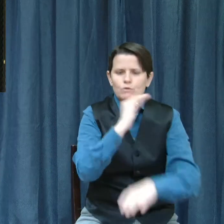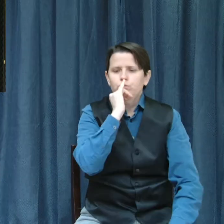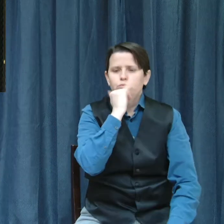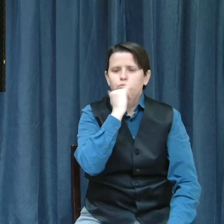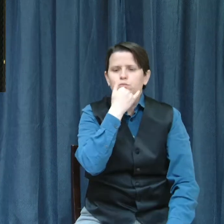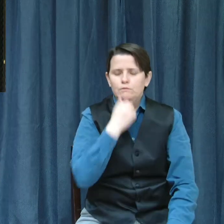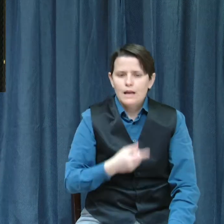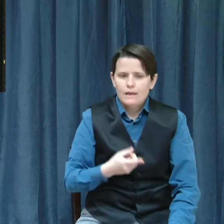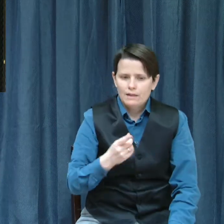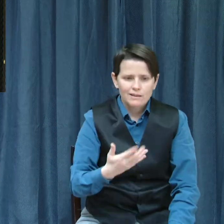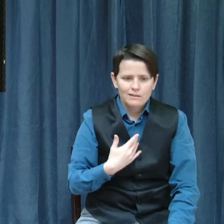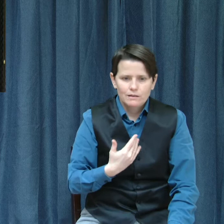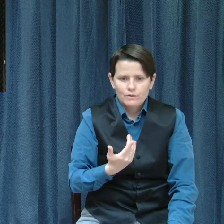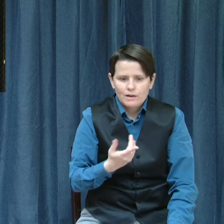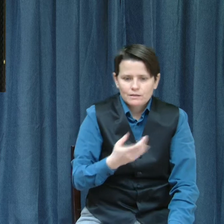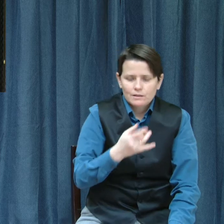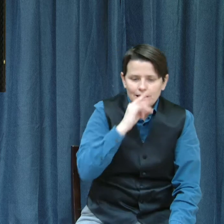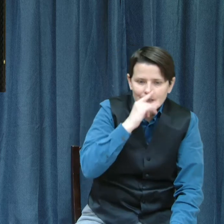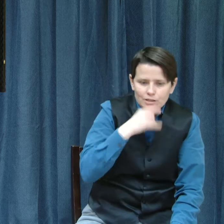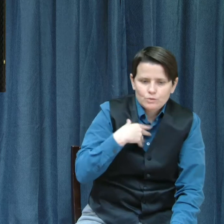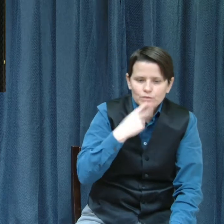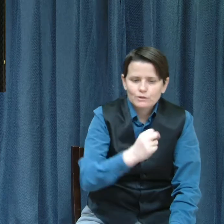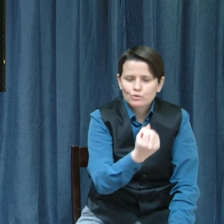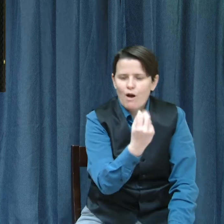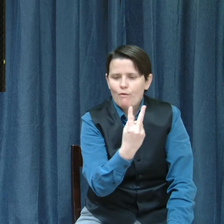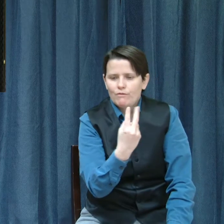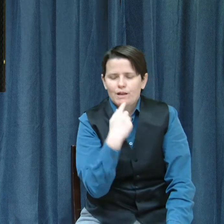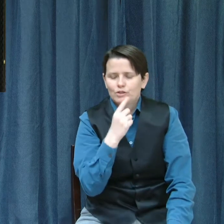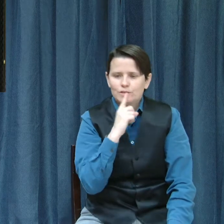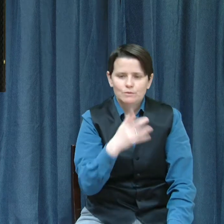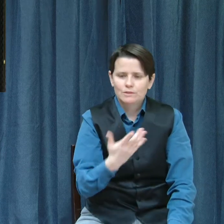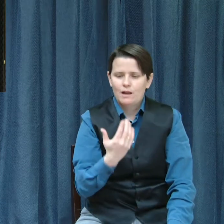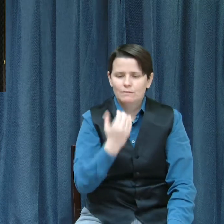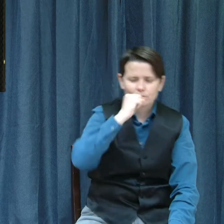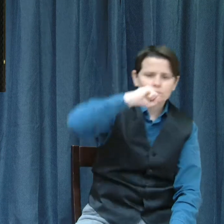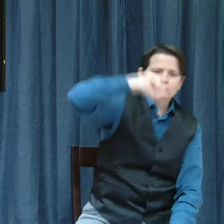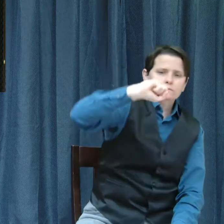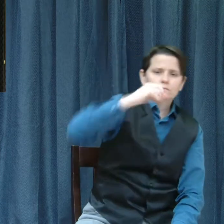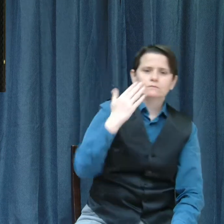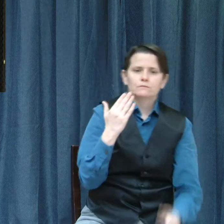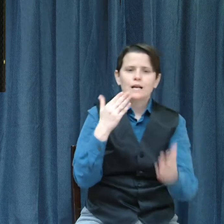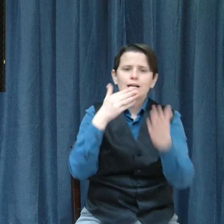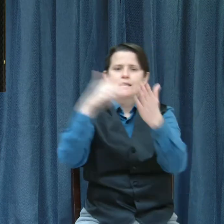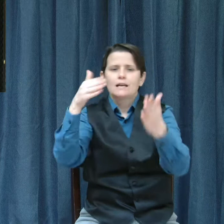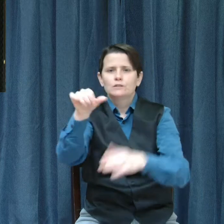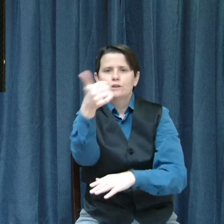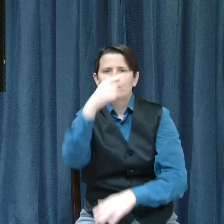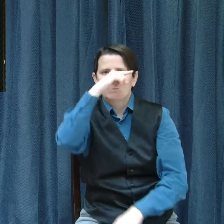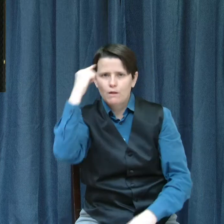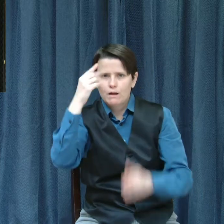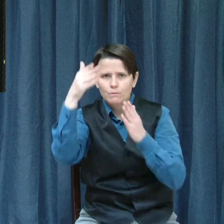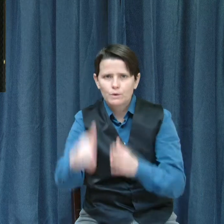even as a kid, like 12 years old or something, she stood up against a fellow Black person and was hugely injured. She